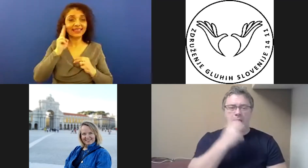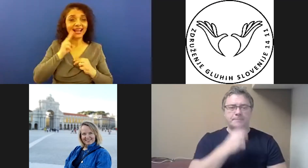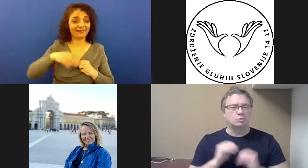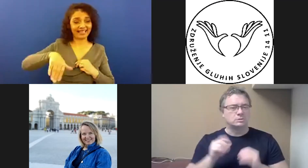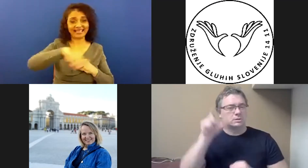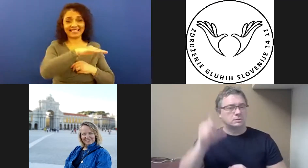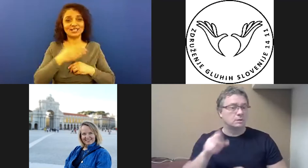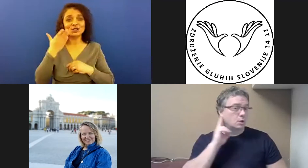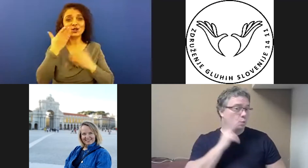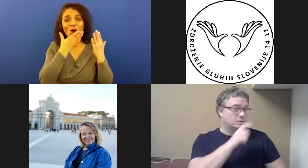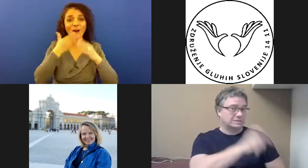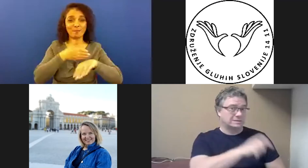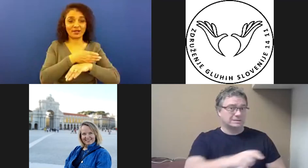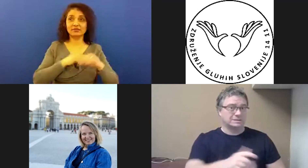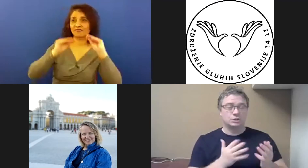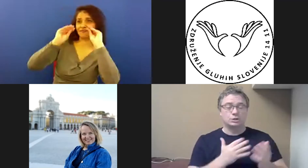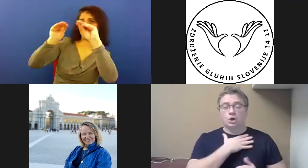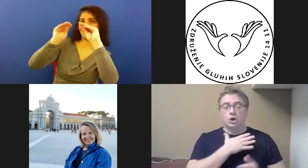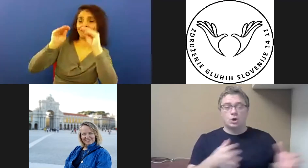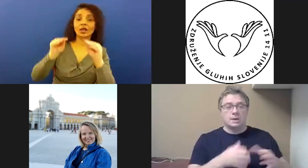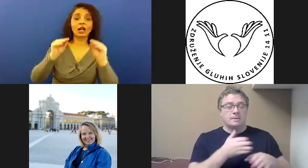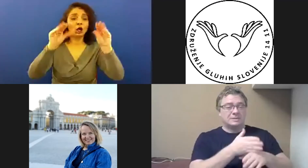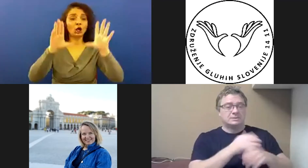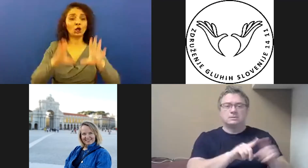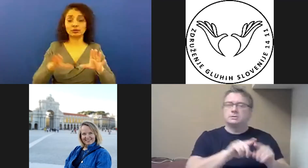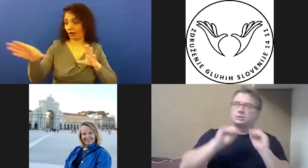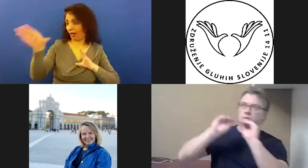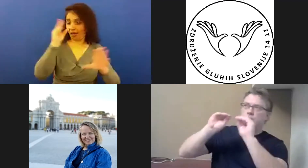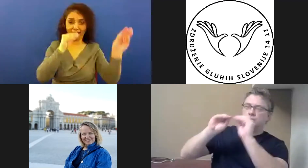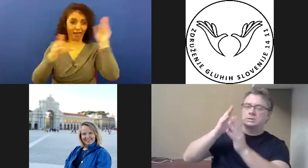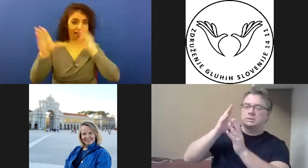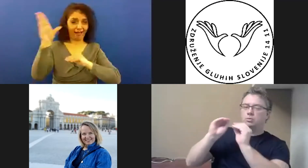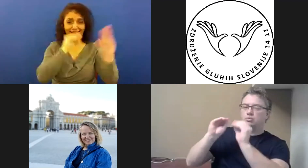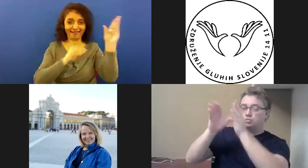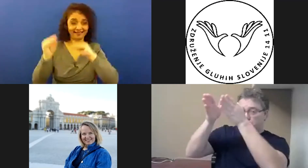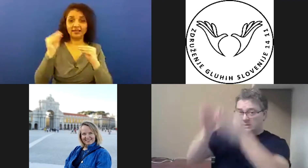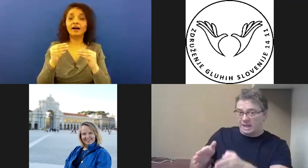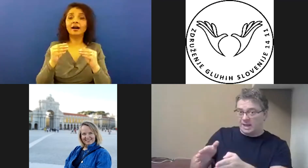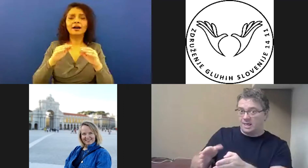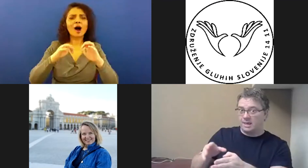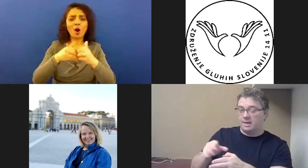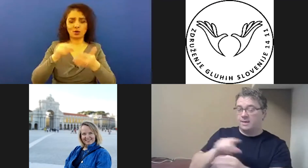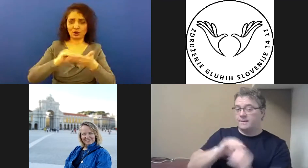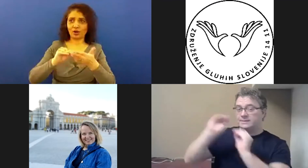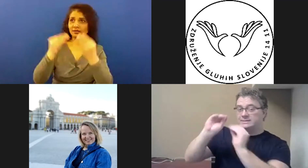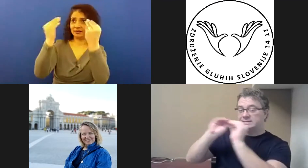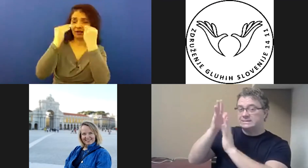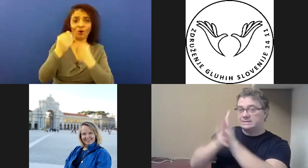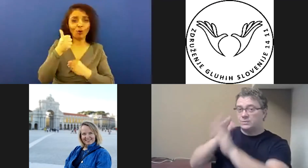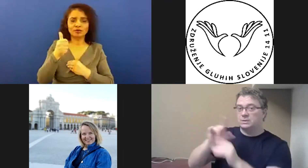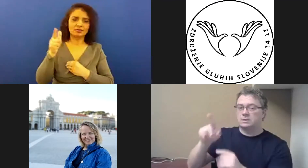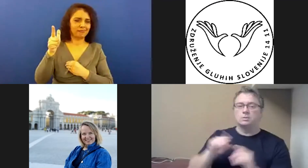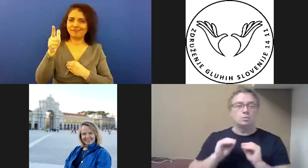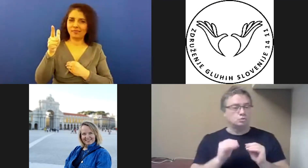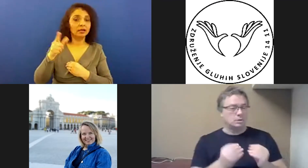The education was oral. So it was us, the children, that had to teach